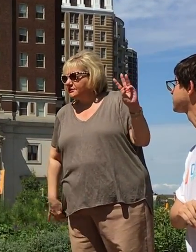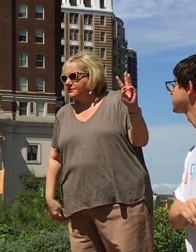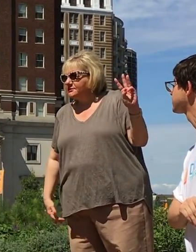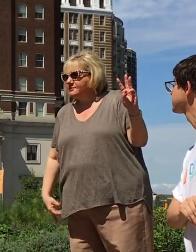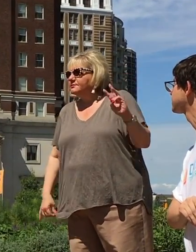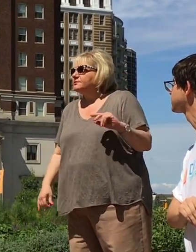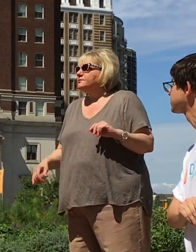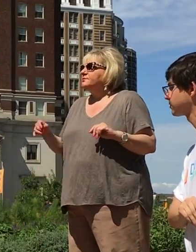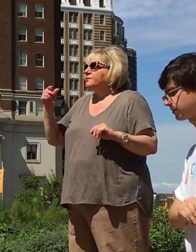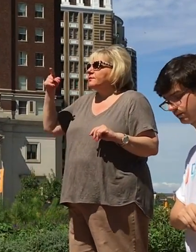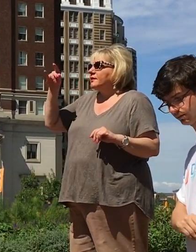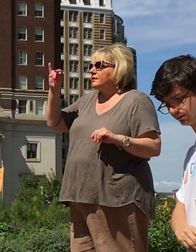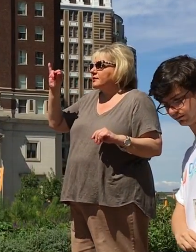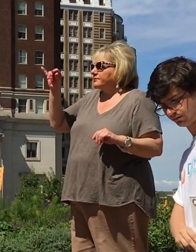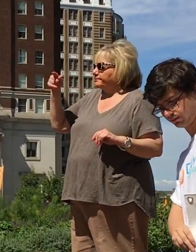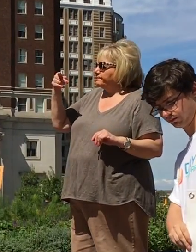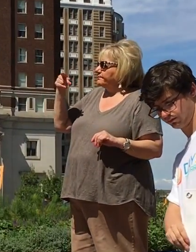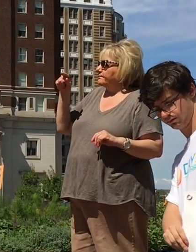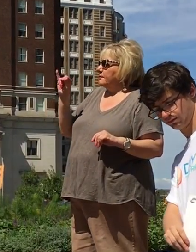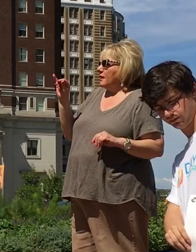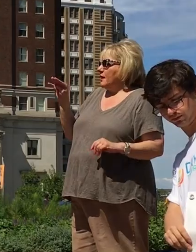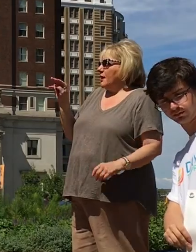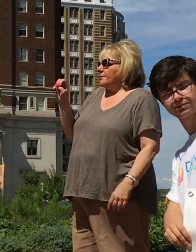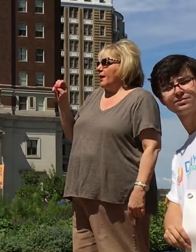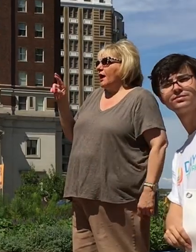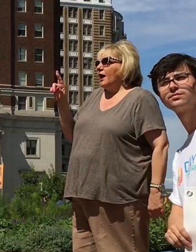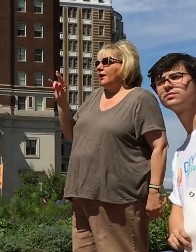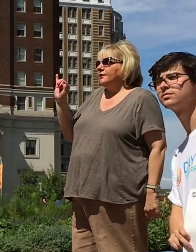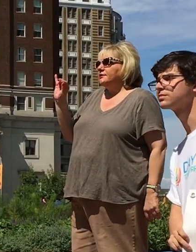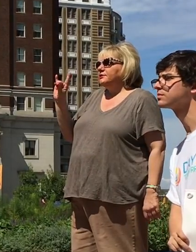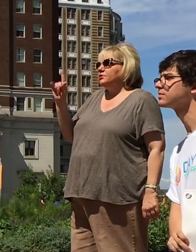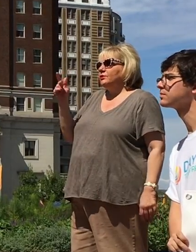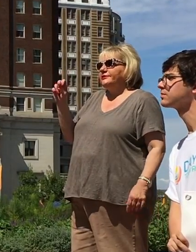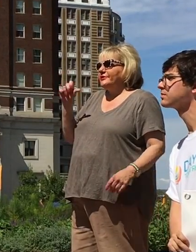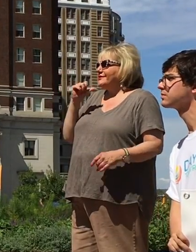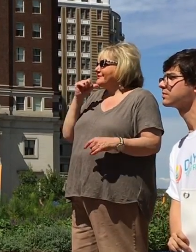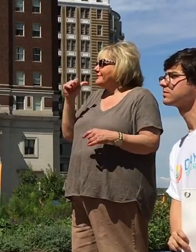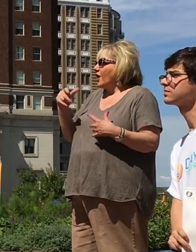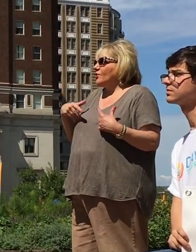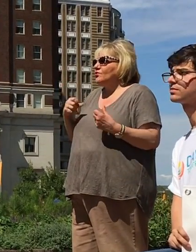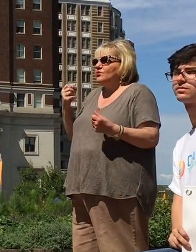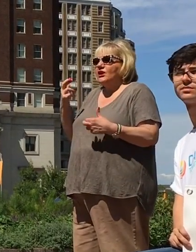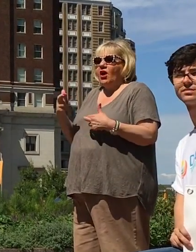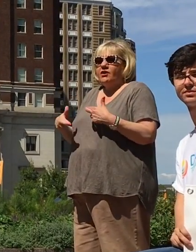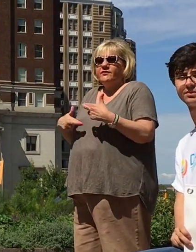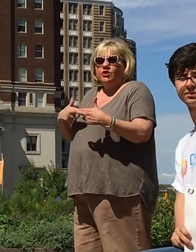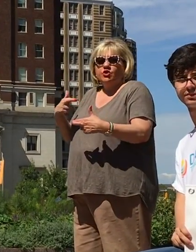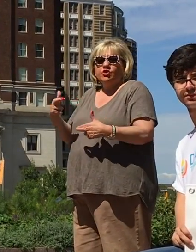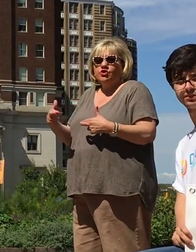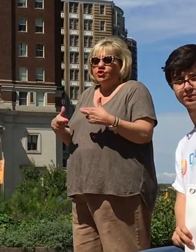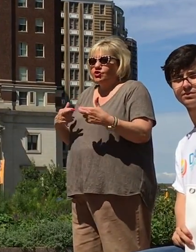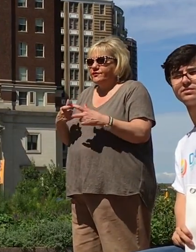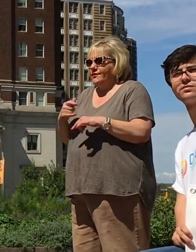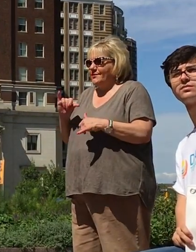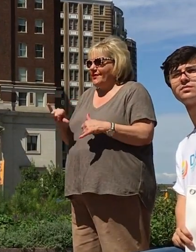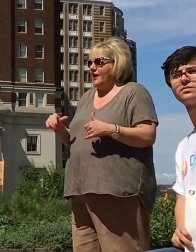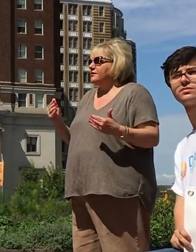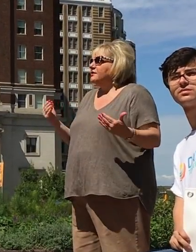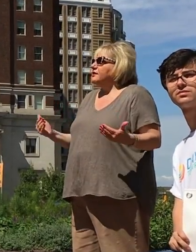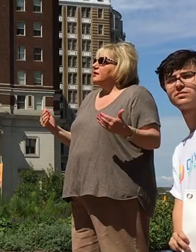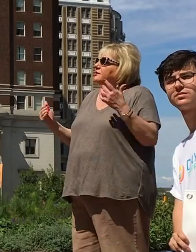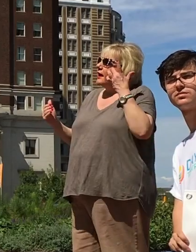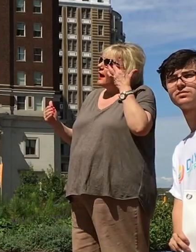Pine Ridge and the Midwest has not recovered from the bomb cyclone. And now Dorian